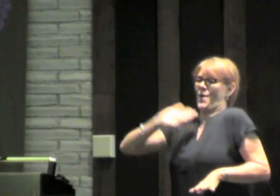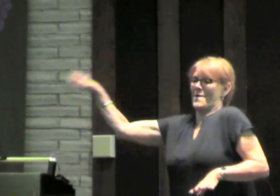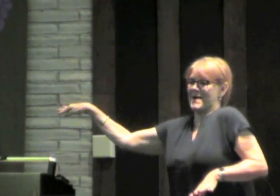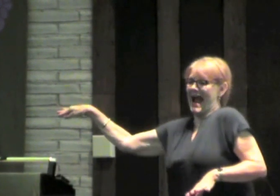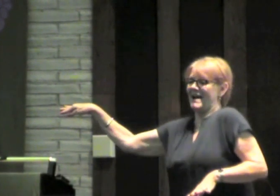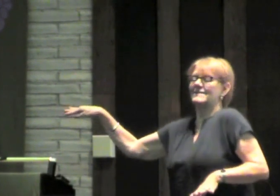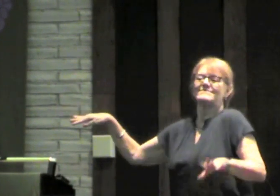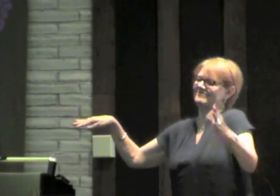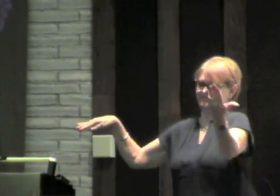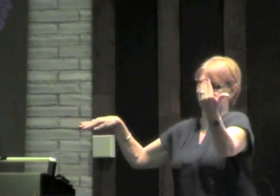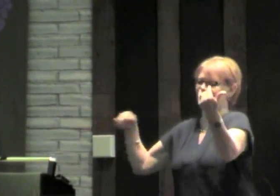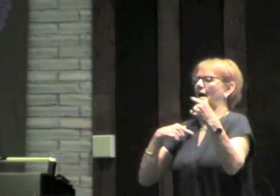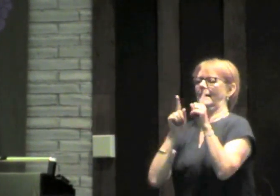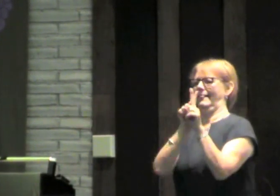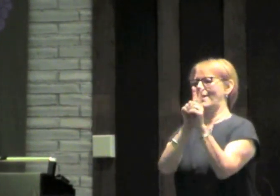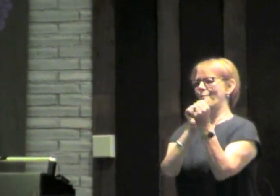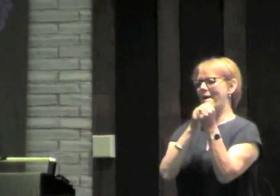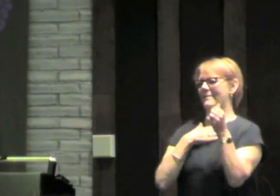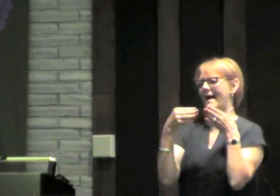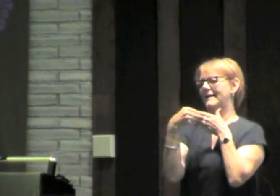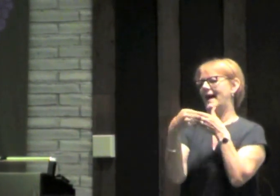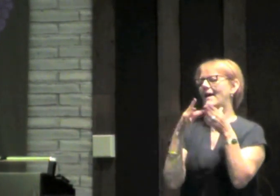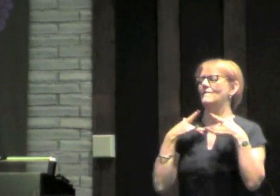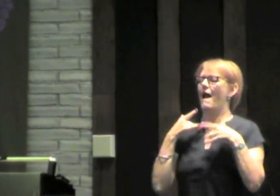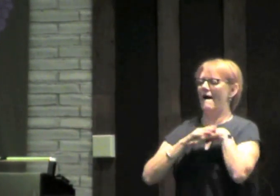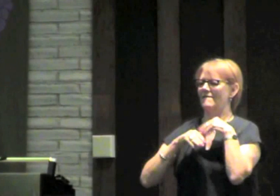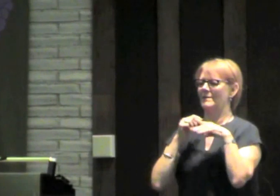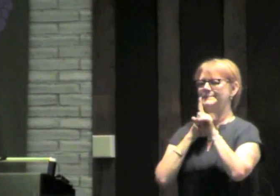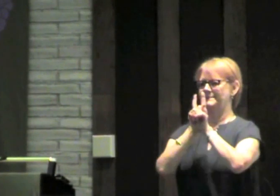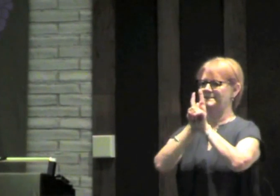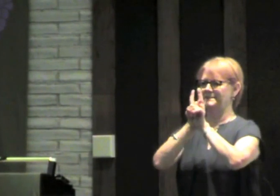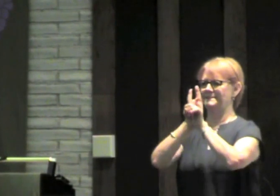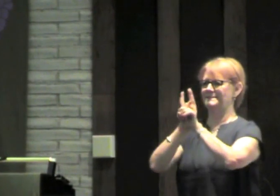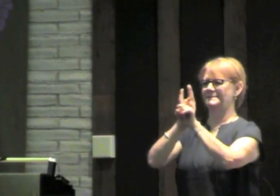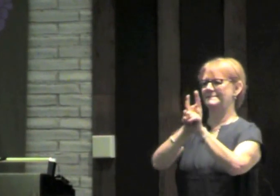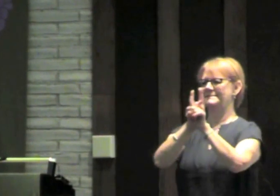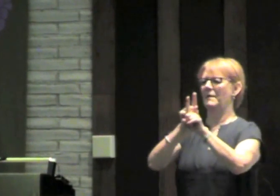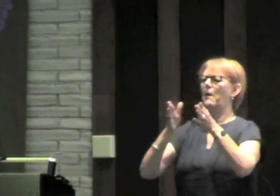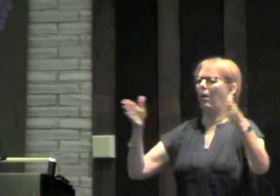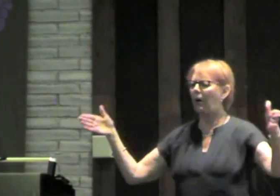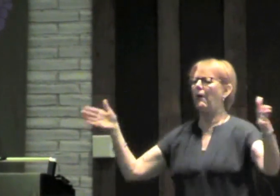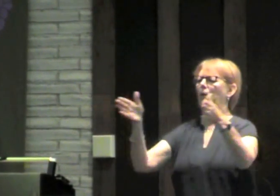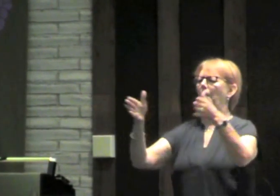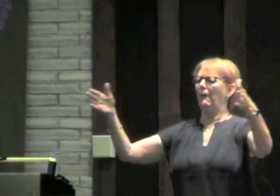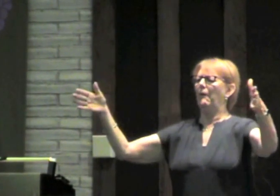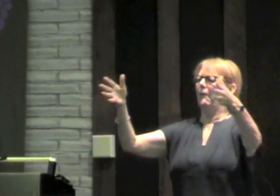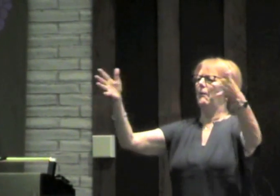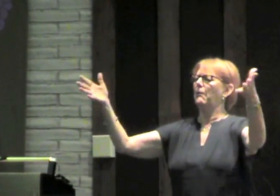little anxious, and I wanted to go back, but he said, no, come with me. So I was right behind the guide, and that comforted me some.